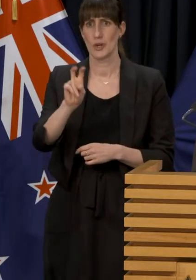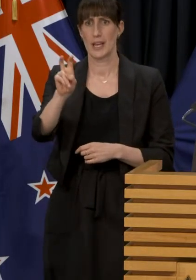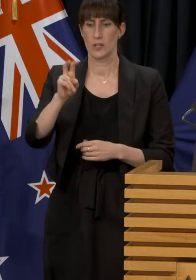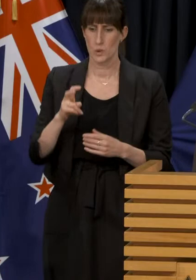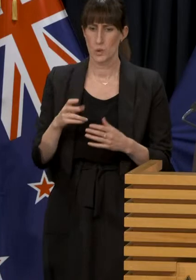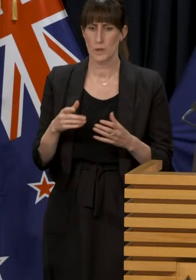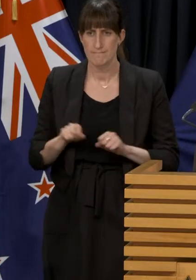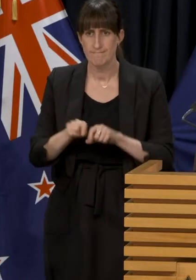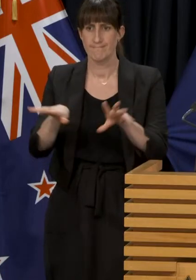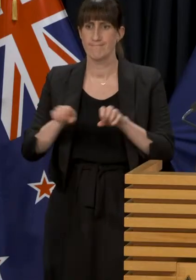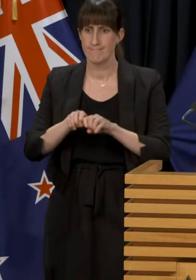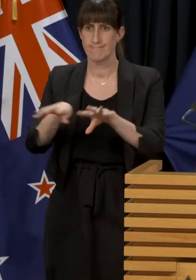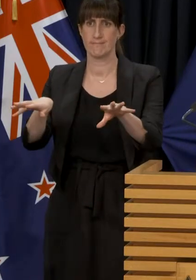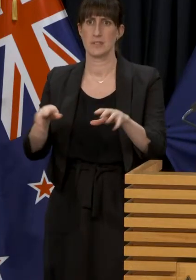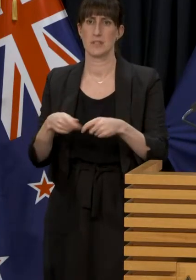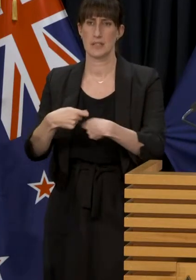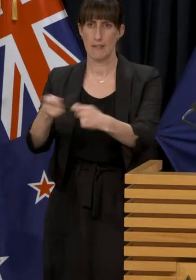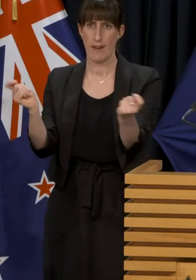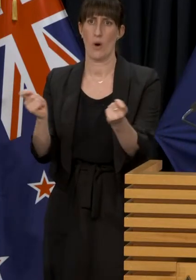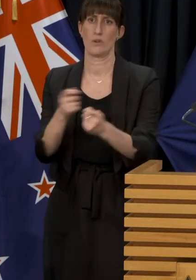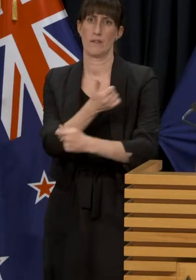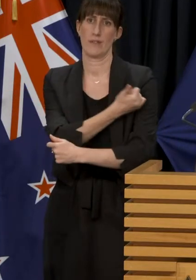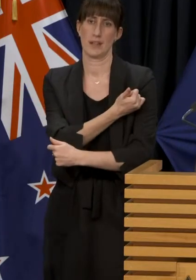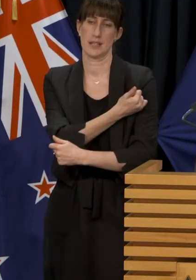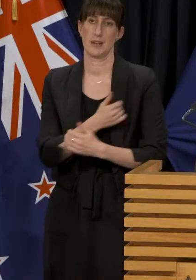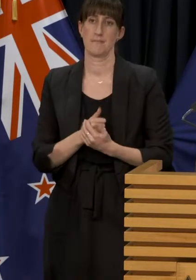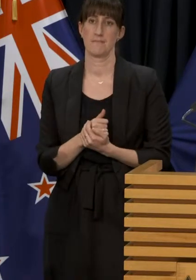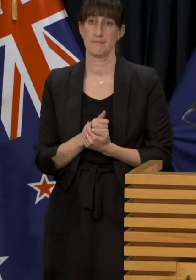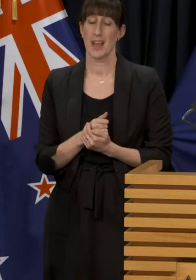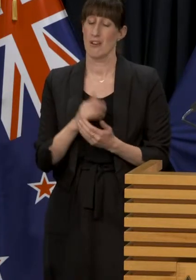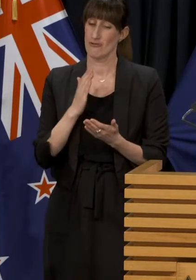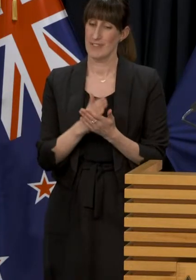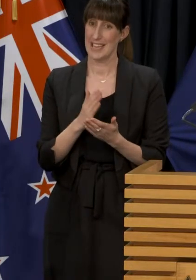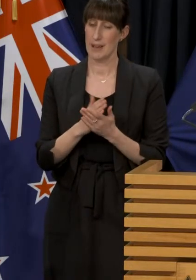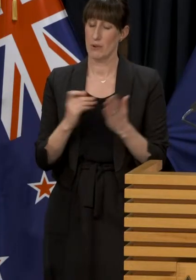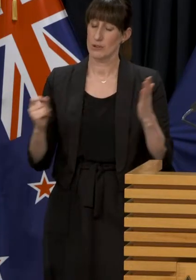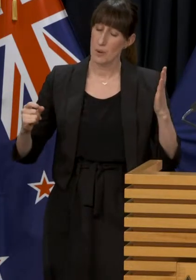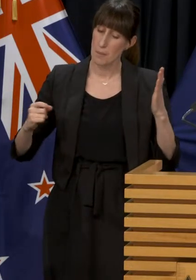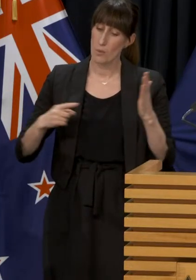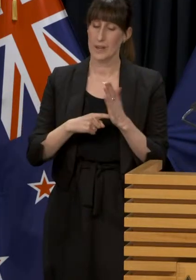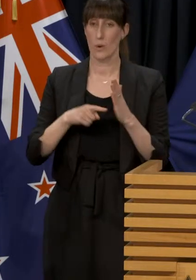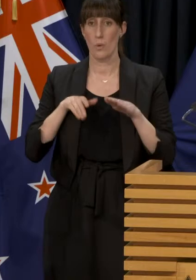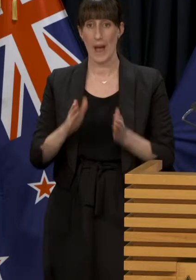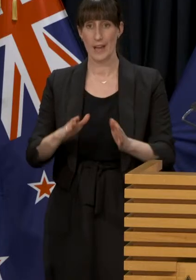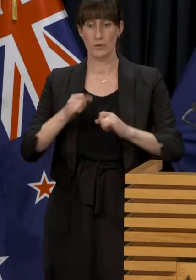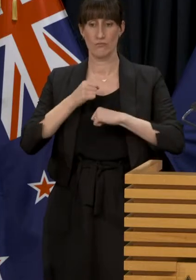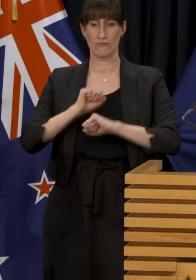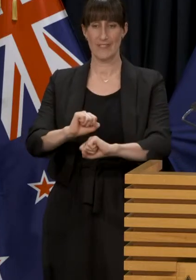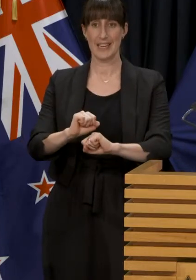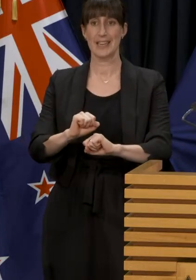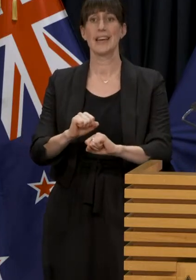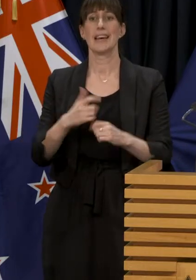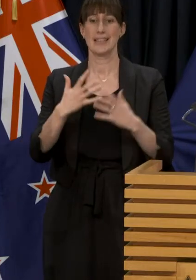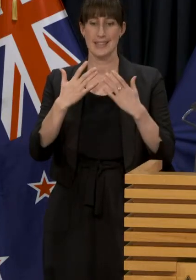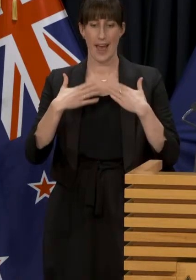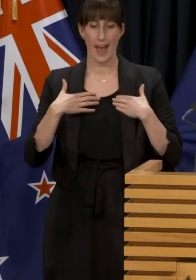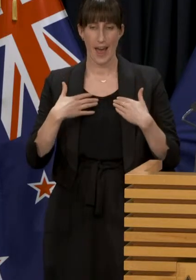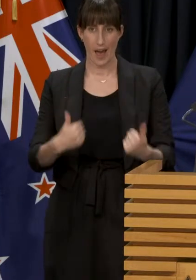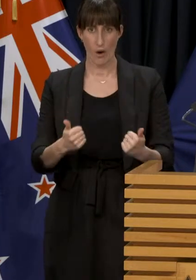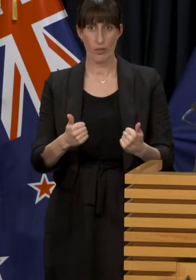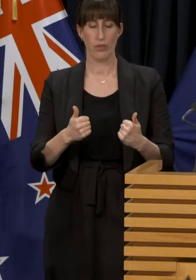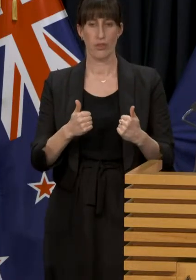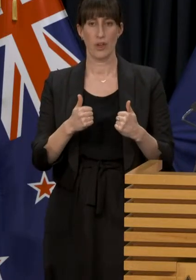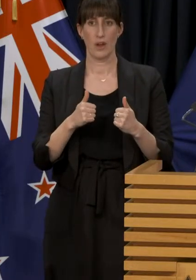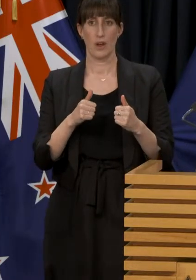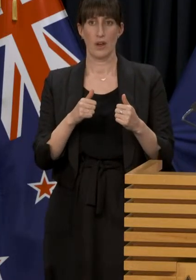we have been reiterating. Stopping outbreaks of this virus comes down to basic public health measures and disease control.